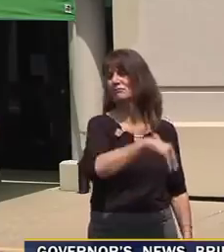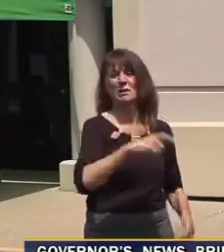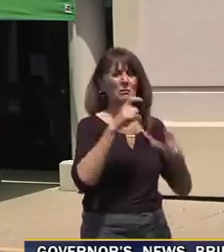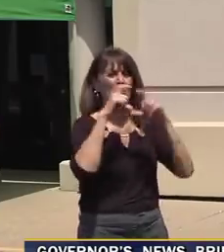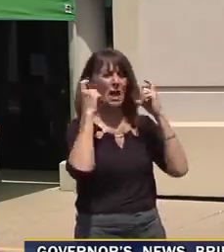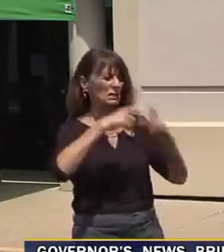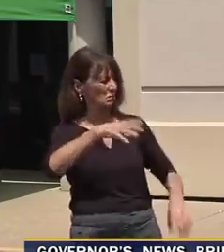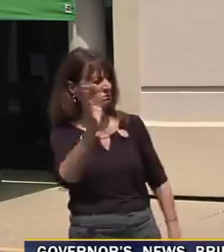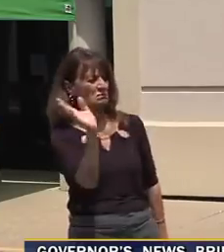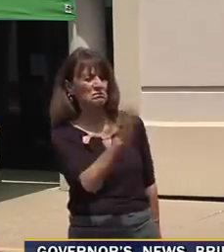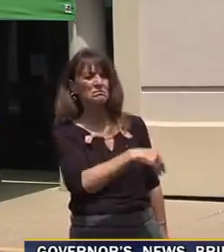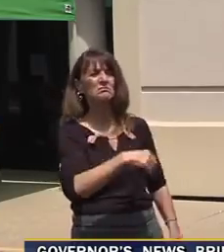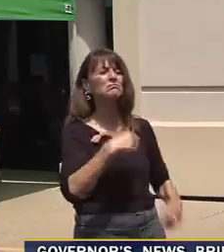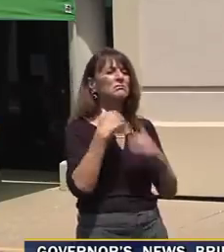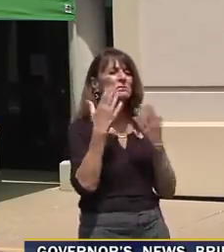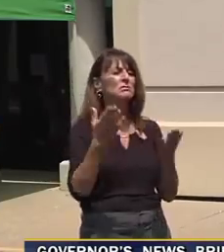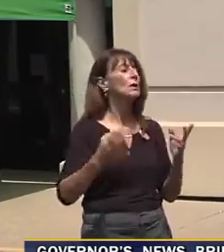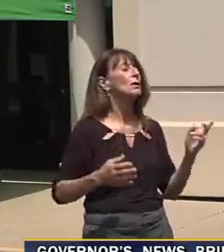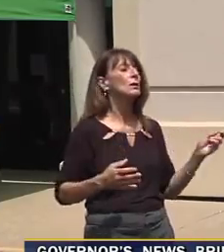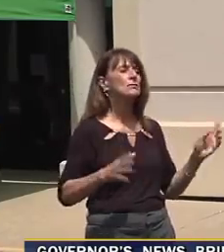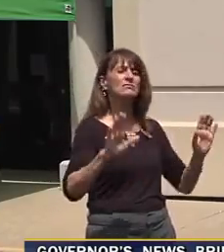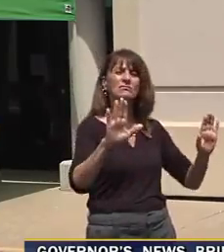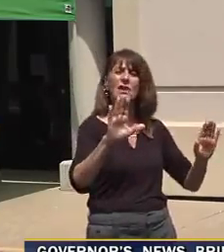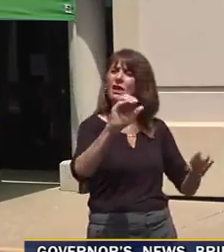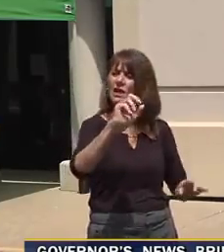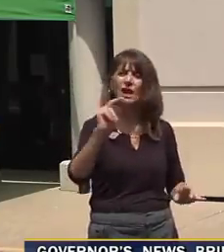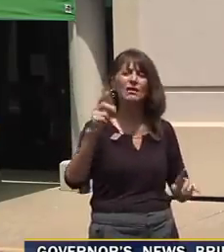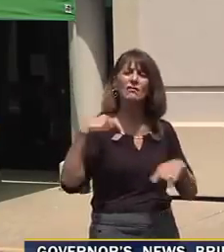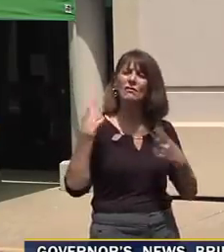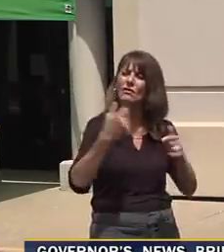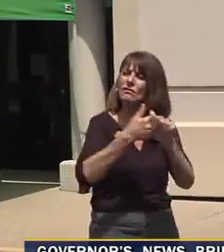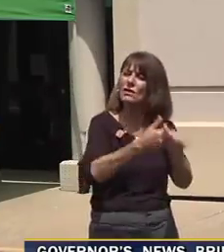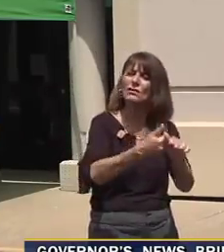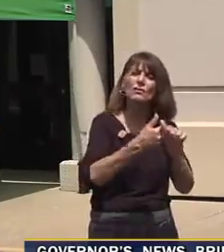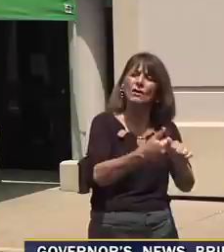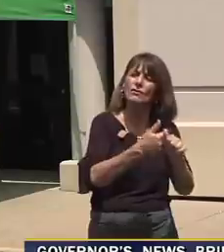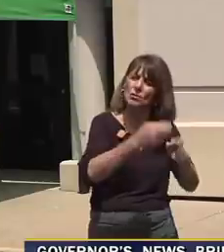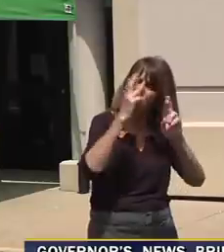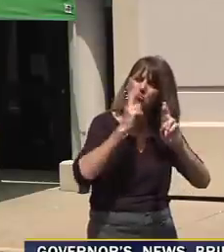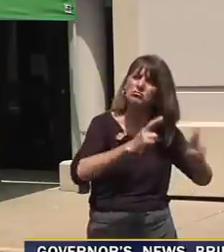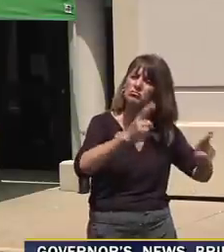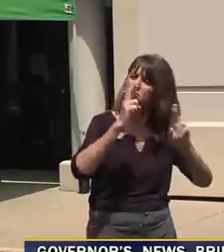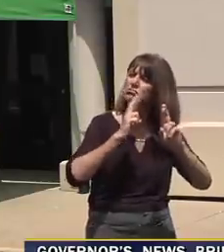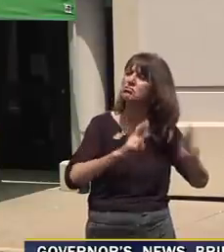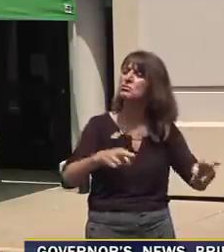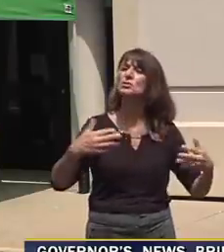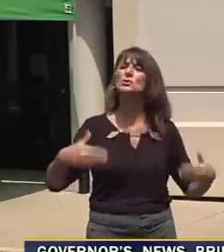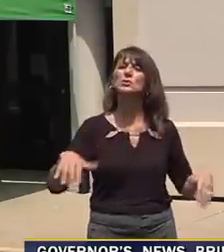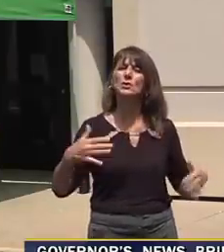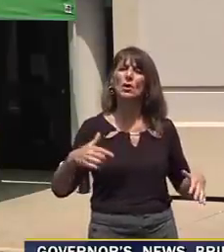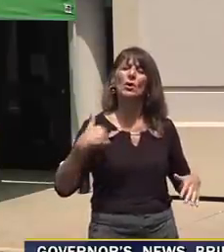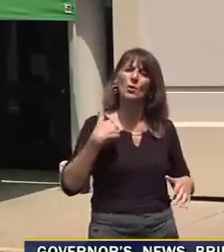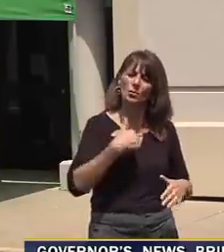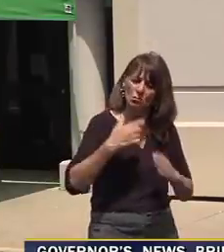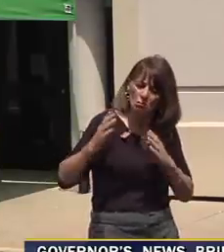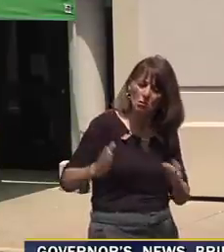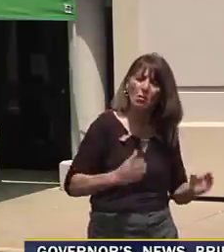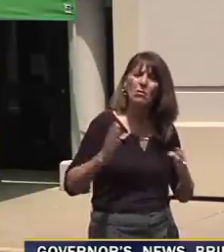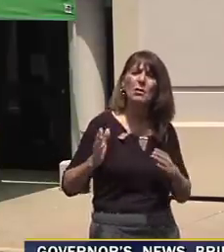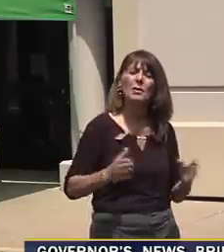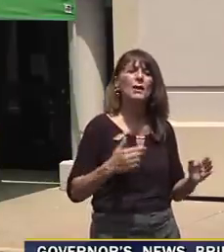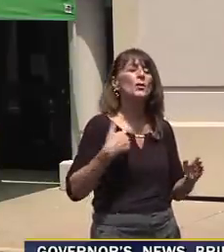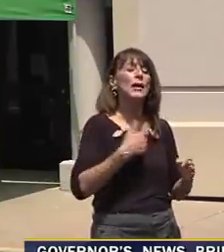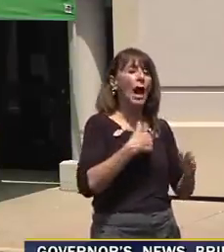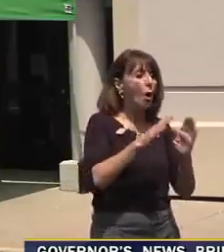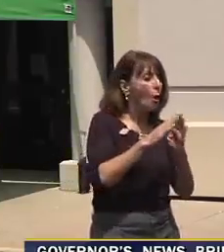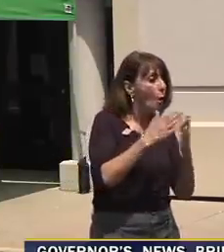think there's people out there that are Connecticut's just going to been pretty push it? good, I got to tell you. Connecticut knows we've taken a thoughtful way of doing this. We're opening things up,